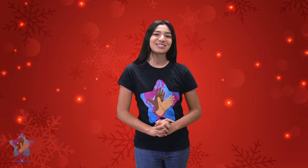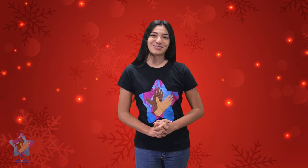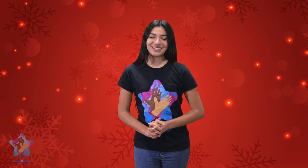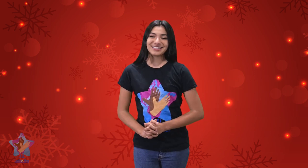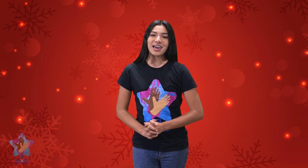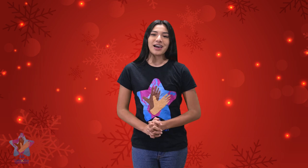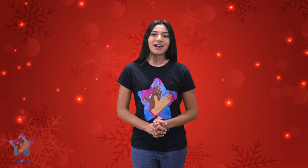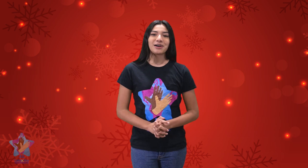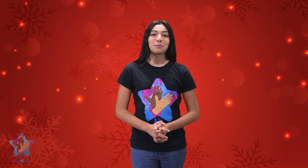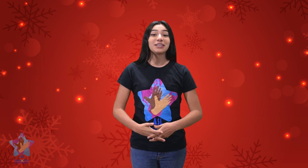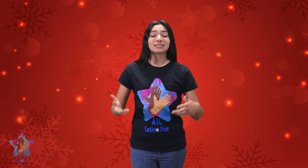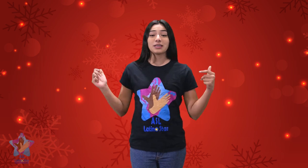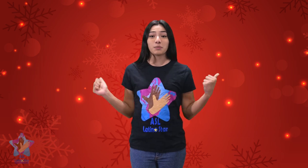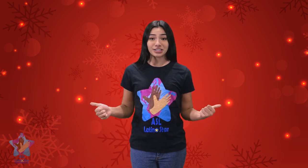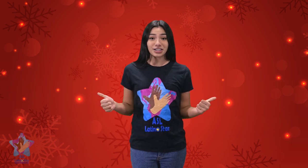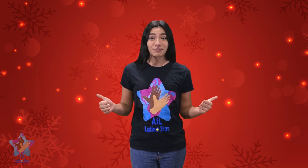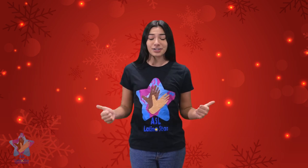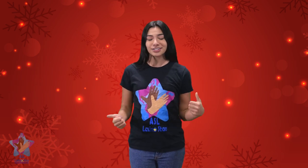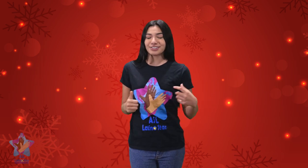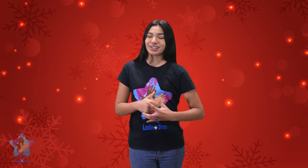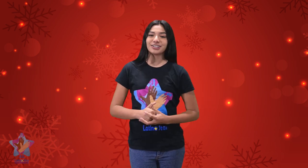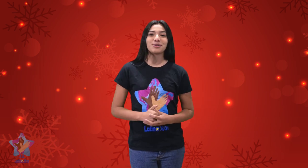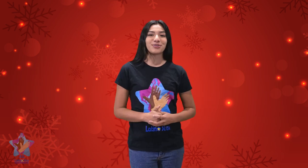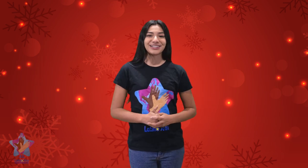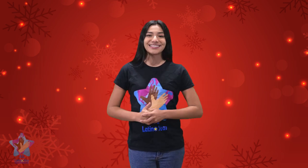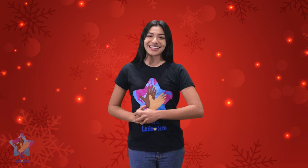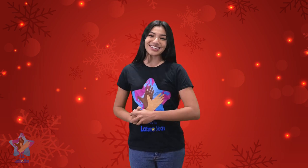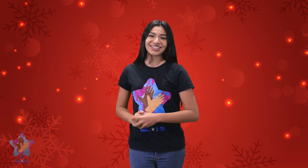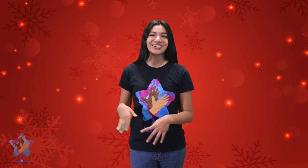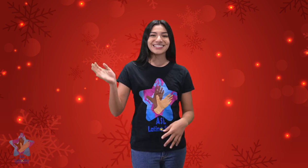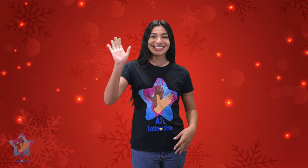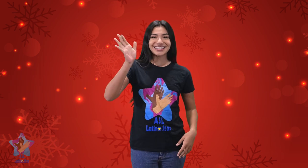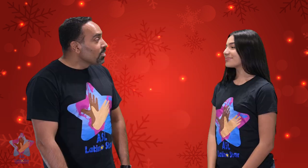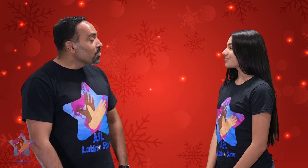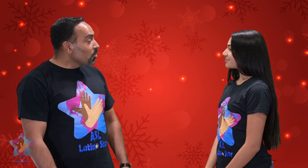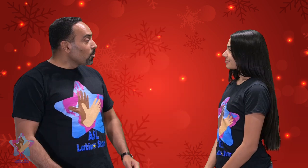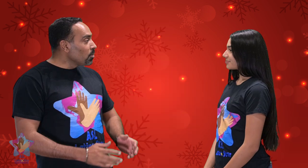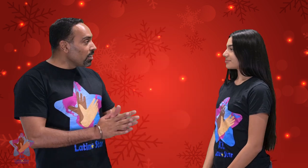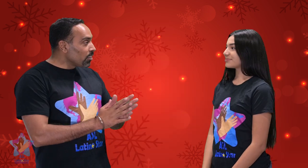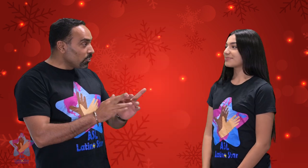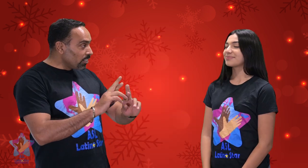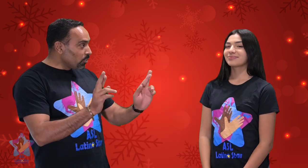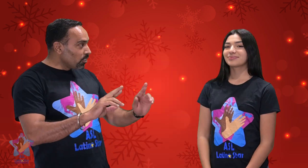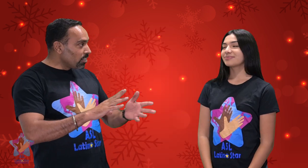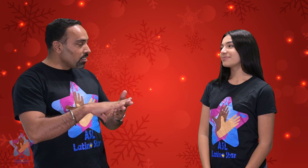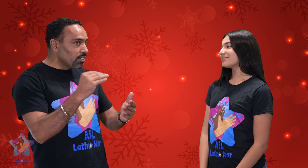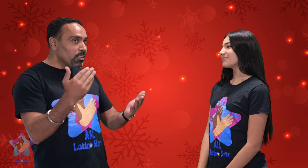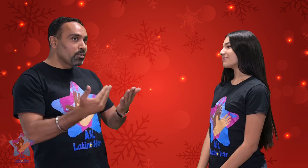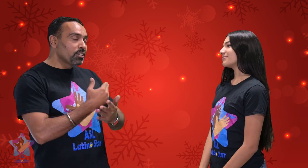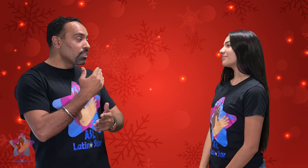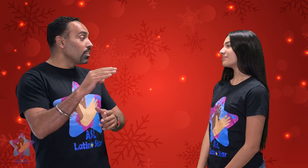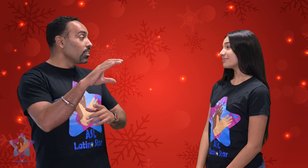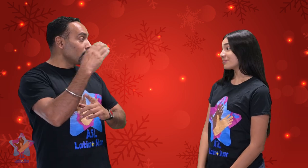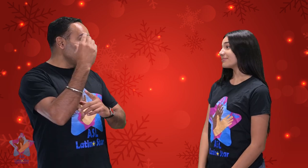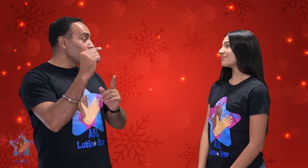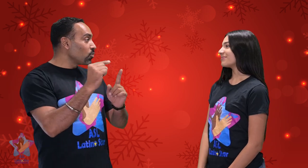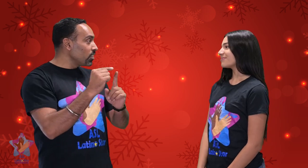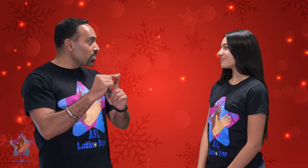words. Please keep watching our videos so you can learn more. Thank you. So Rubiana, you ready to learn new Christmas words